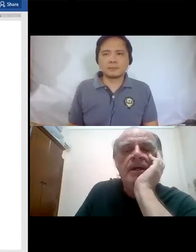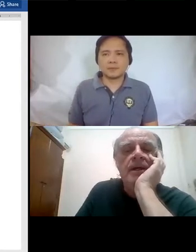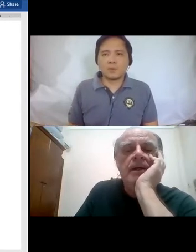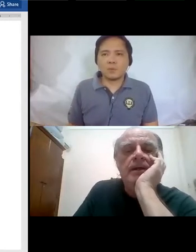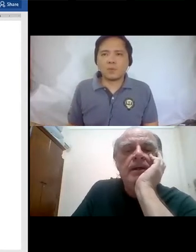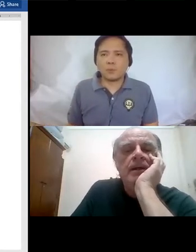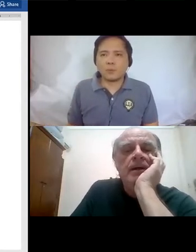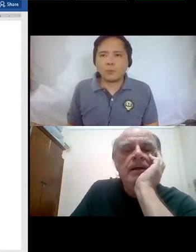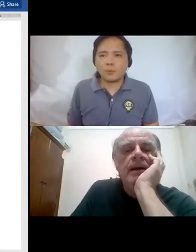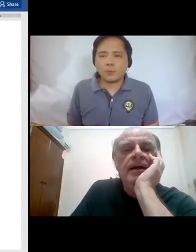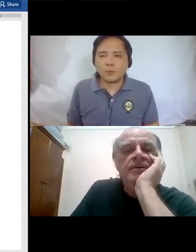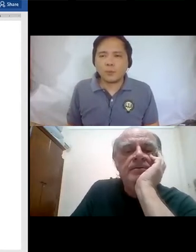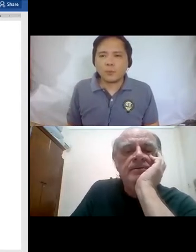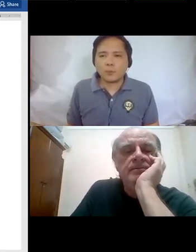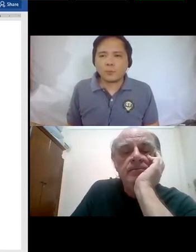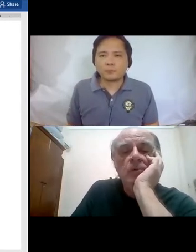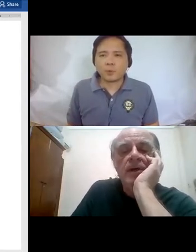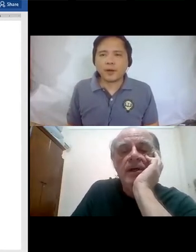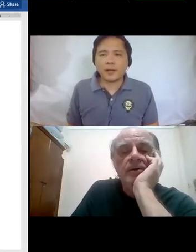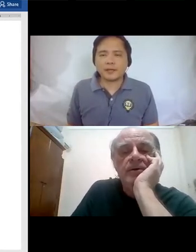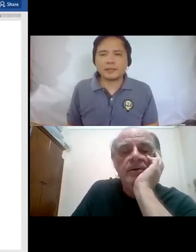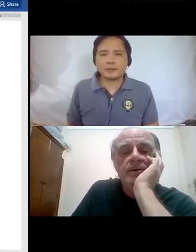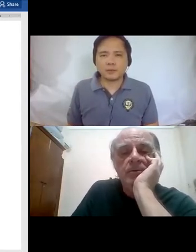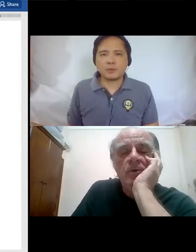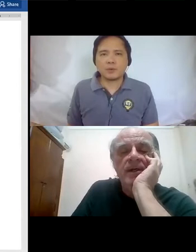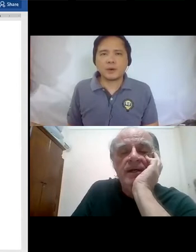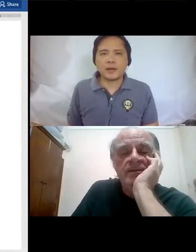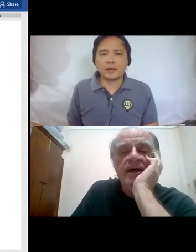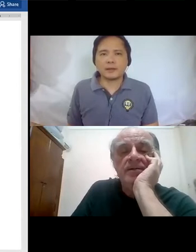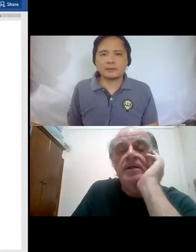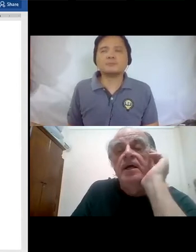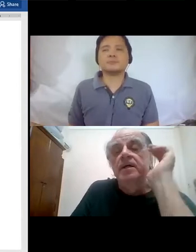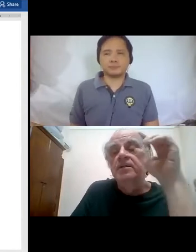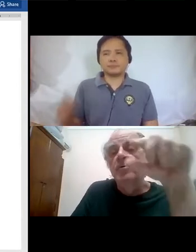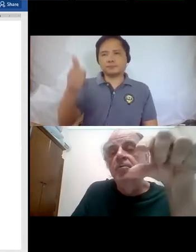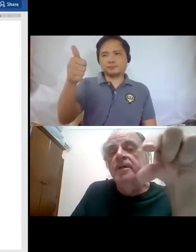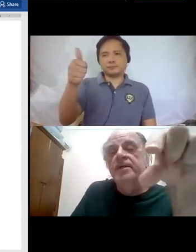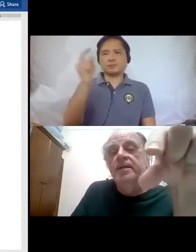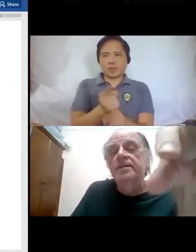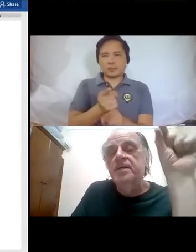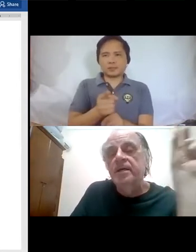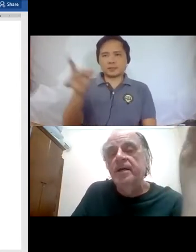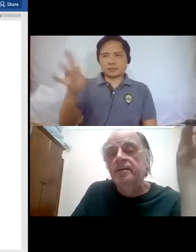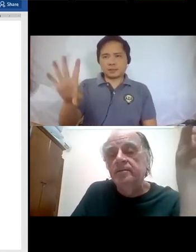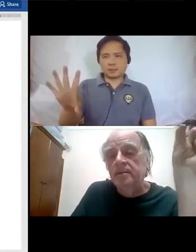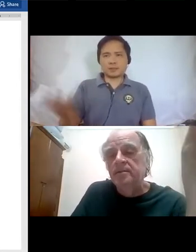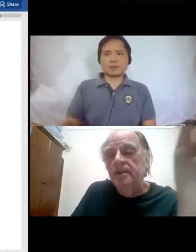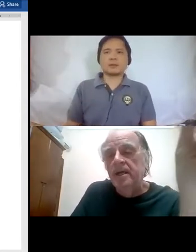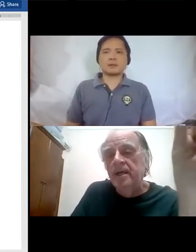How many hands? One hand or two? One hand, hand. right. So we want to take this sign